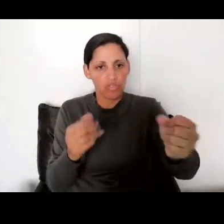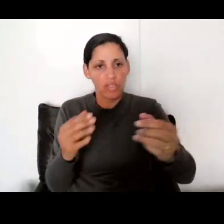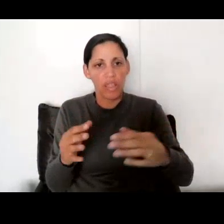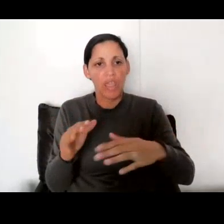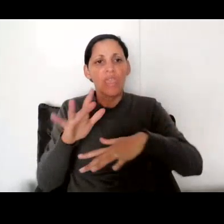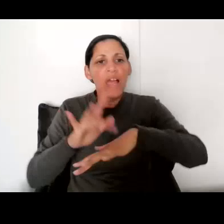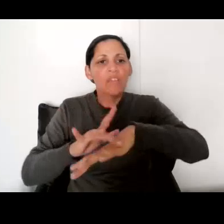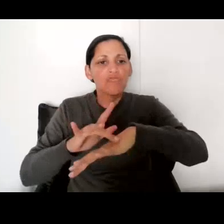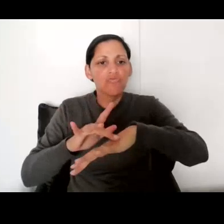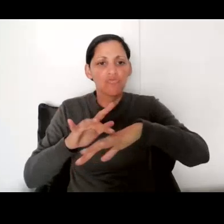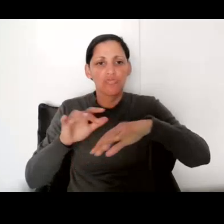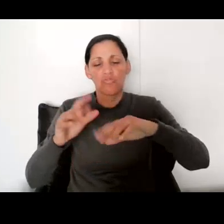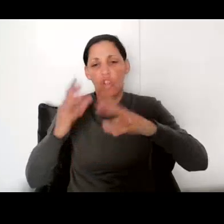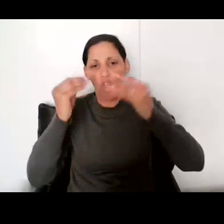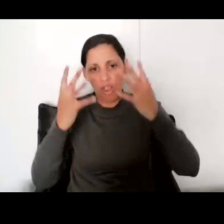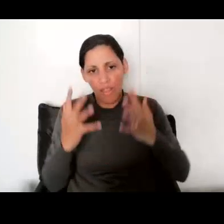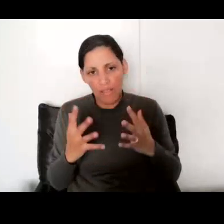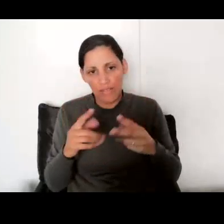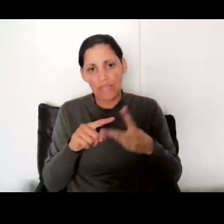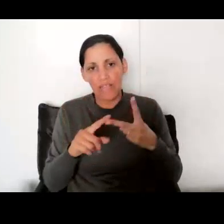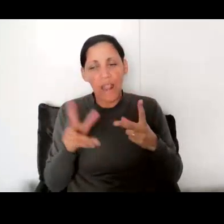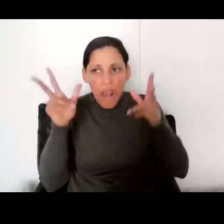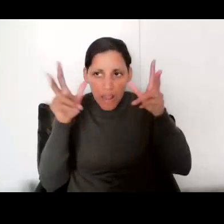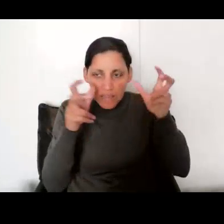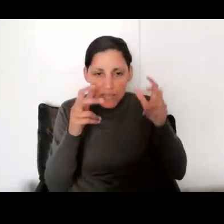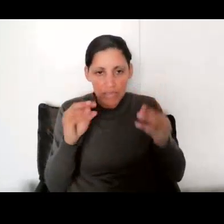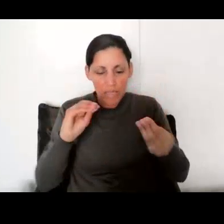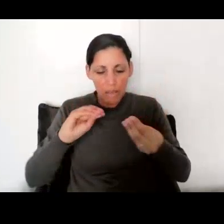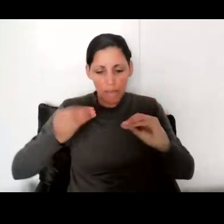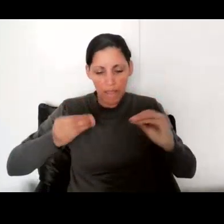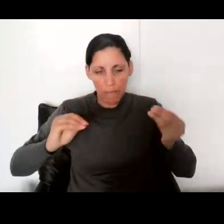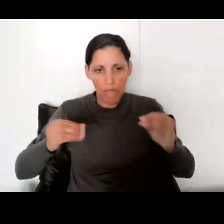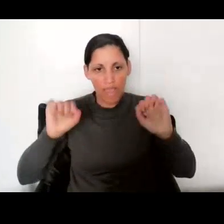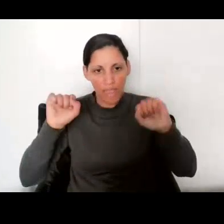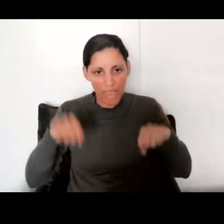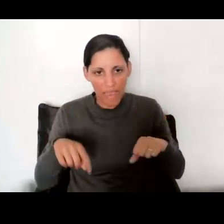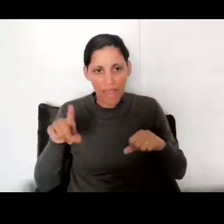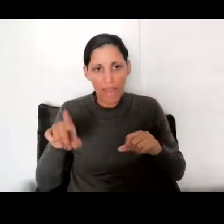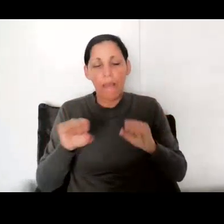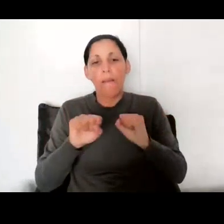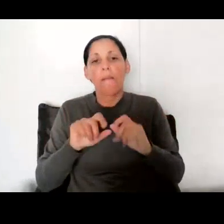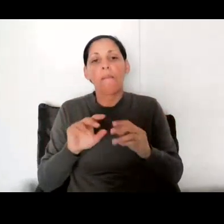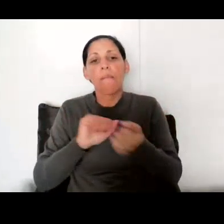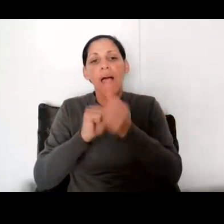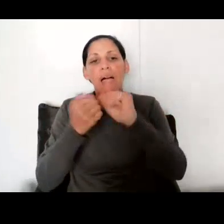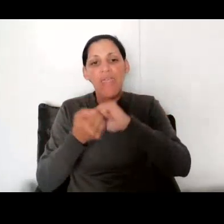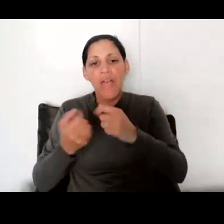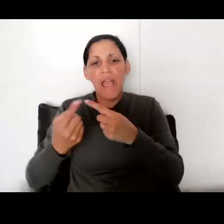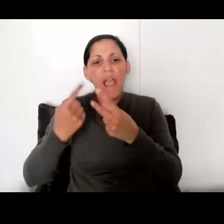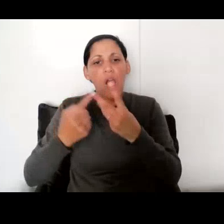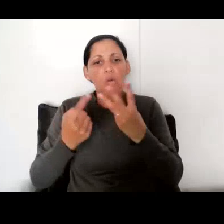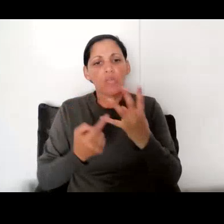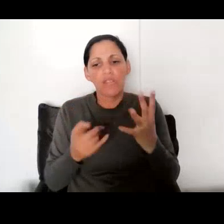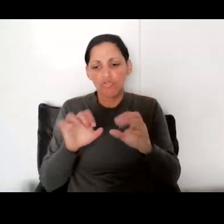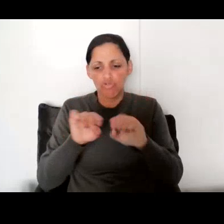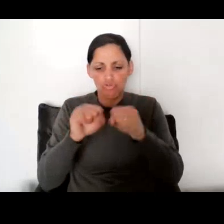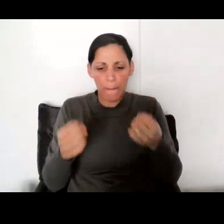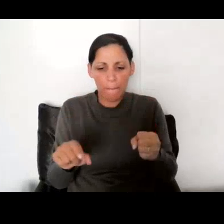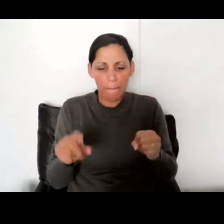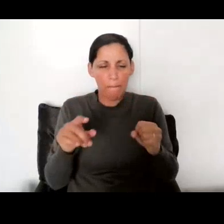where they can listen, where they can manipulate. In maths, you can use physical shapes like counters as well. Also